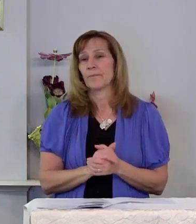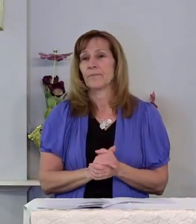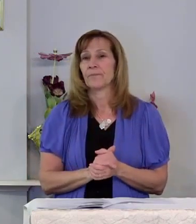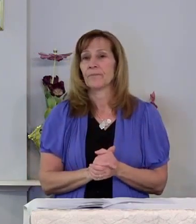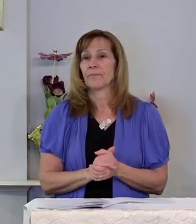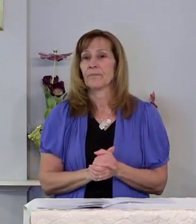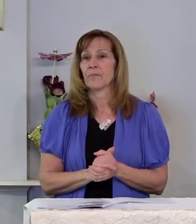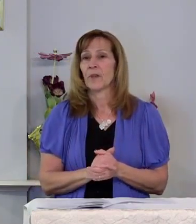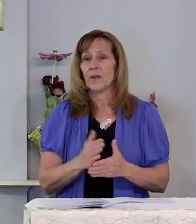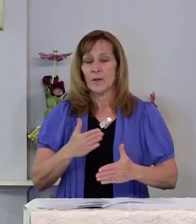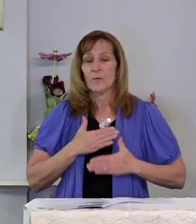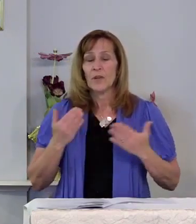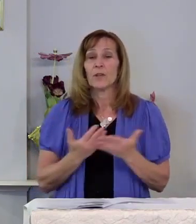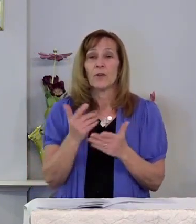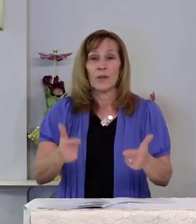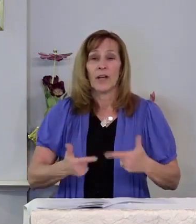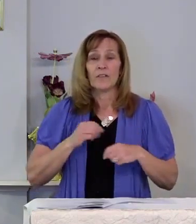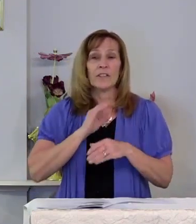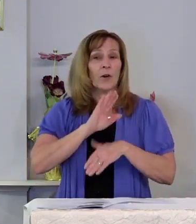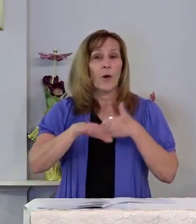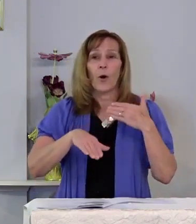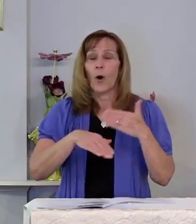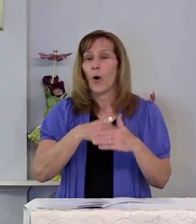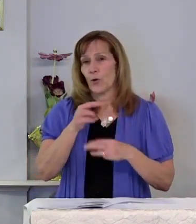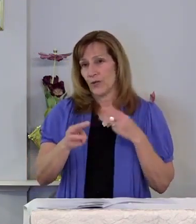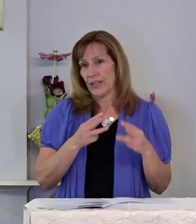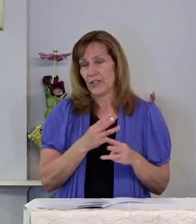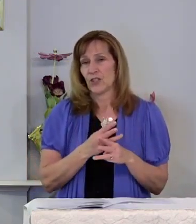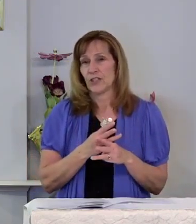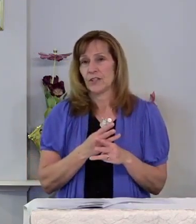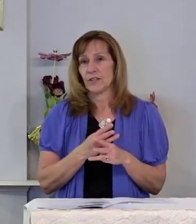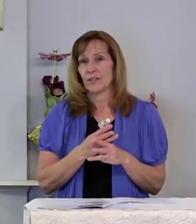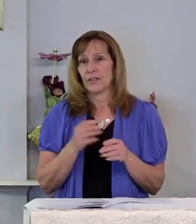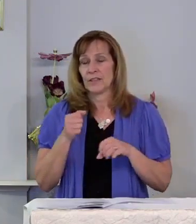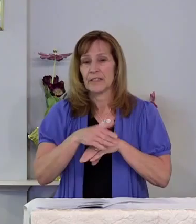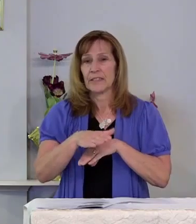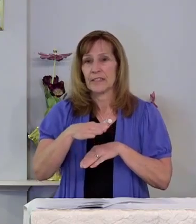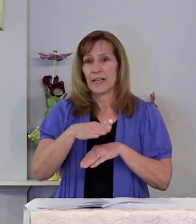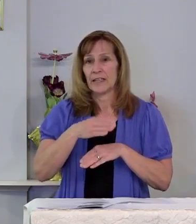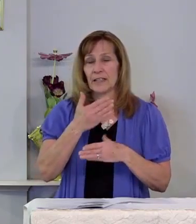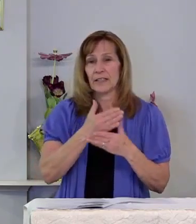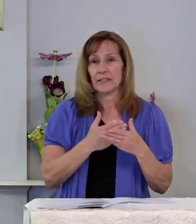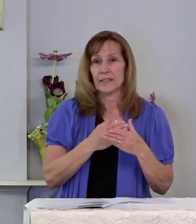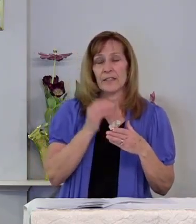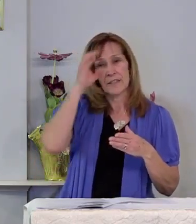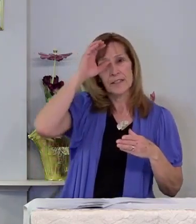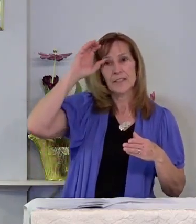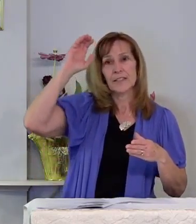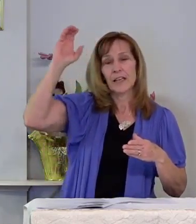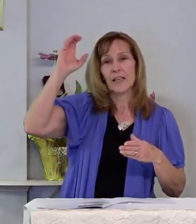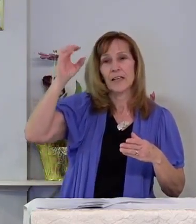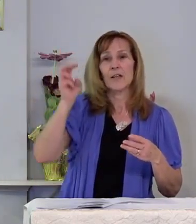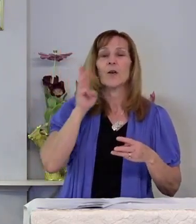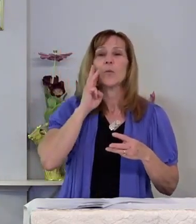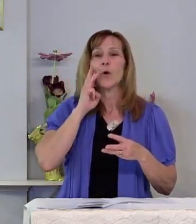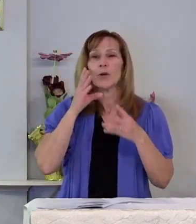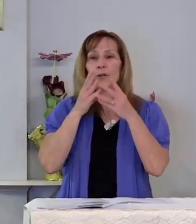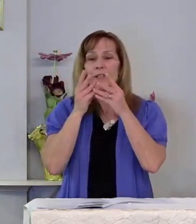covenant congregation, Christ Episcopal, for Christ Lutheran Church, for St.